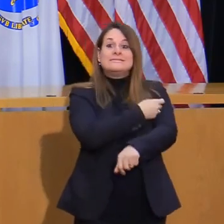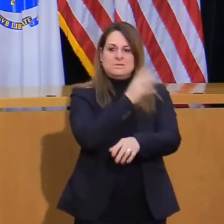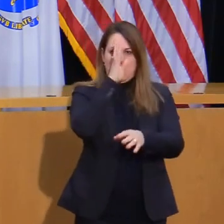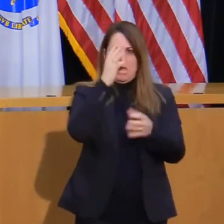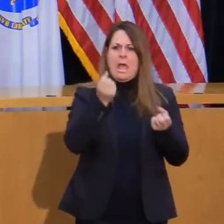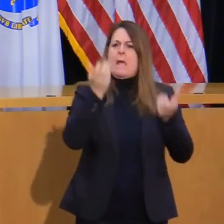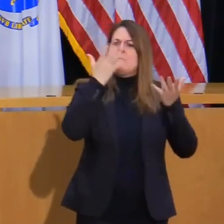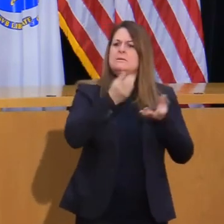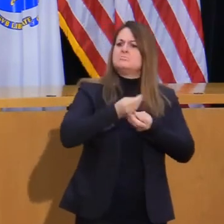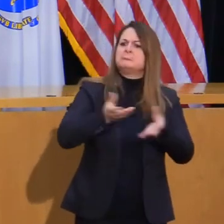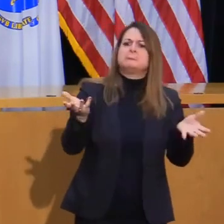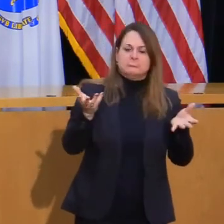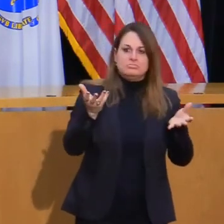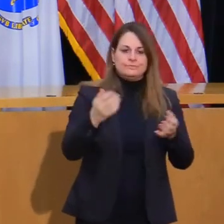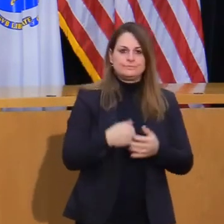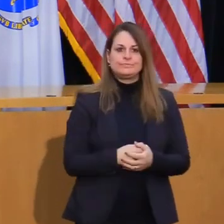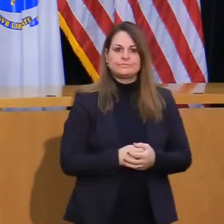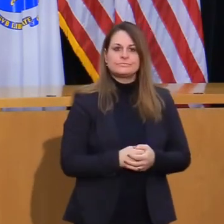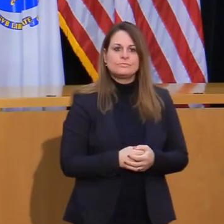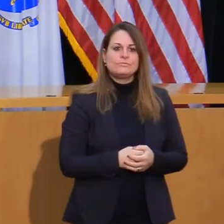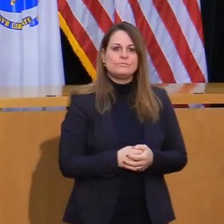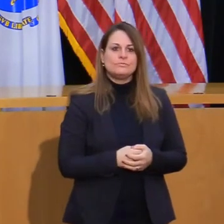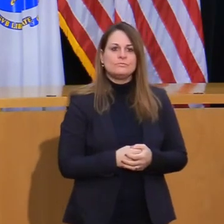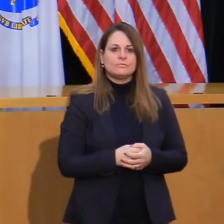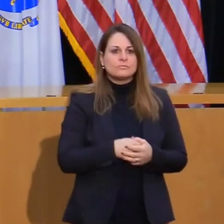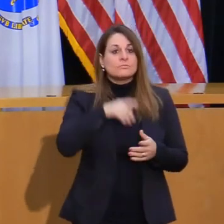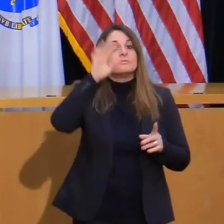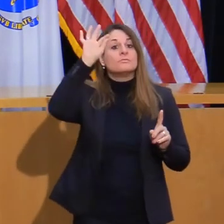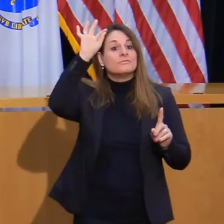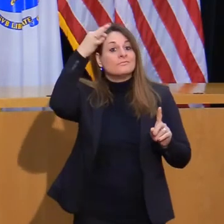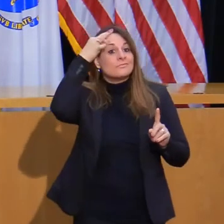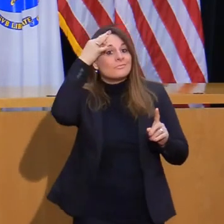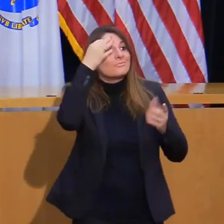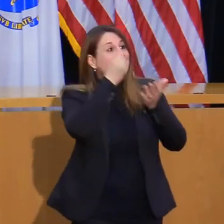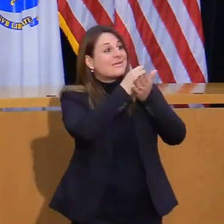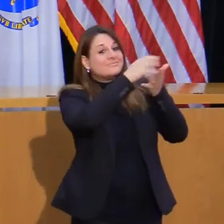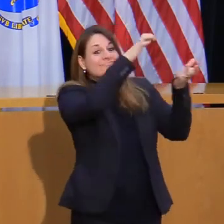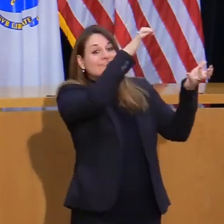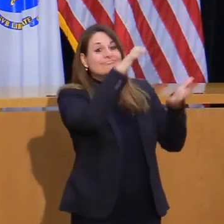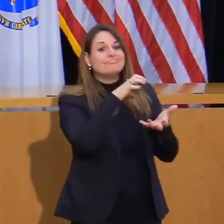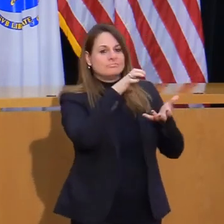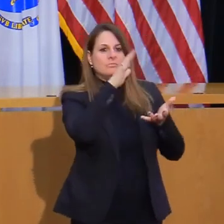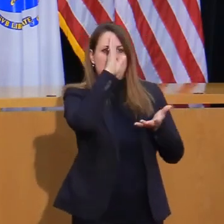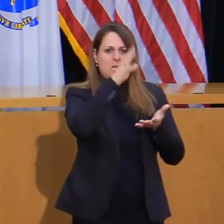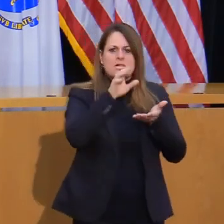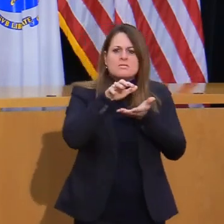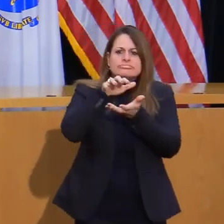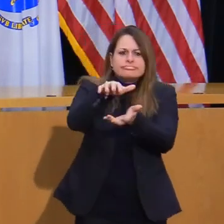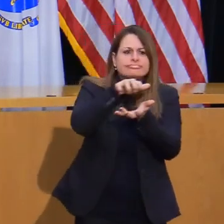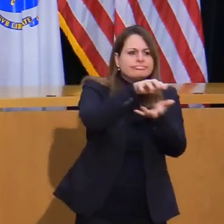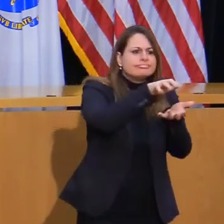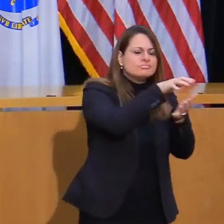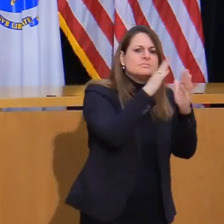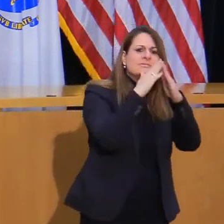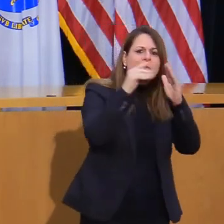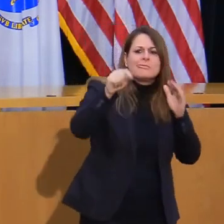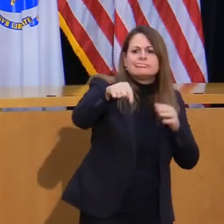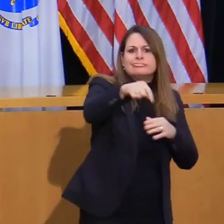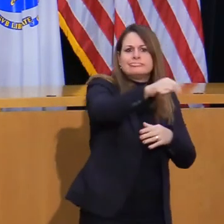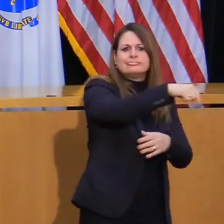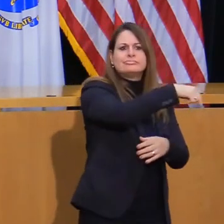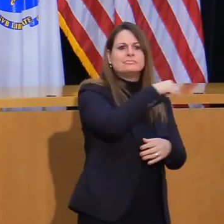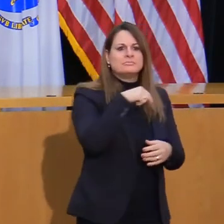funding to some of the hardest hit communities here in the Commonwealth. First, I want to give a quick update on the Commonwealth's COVID